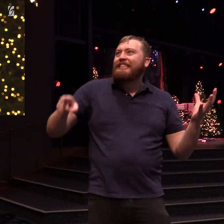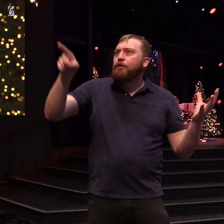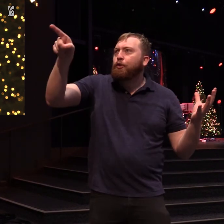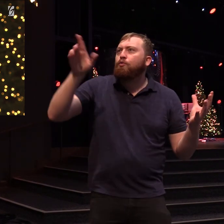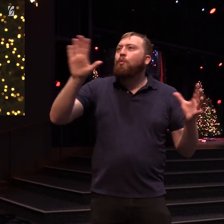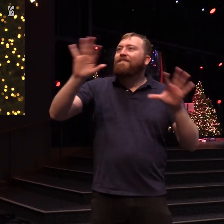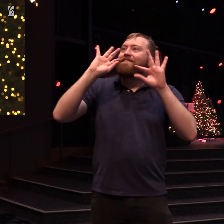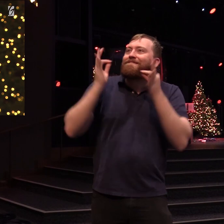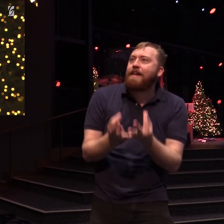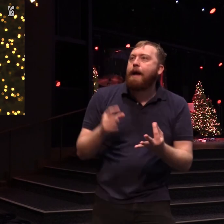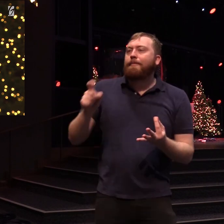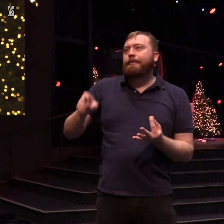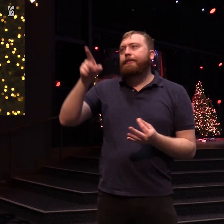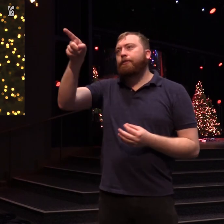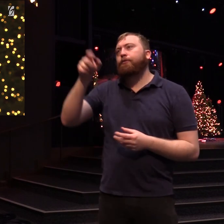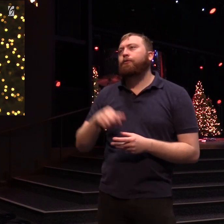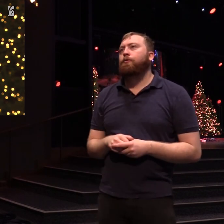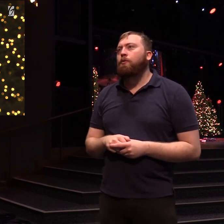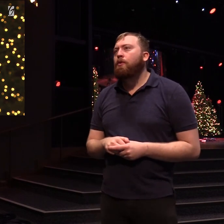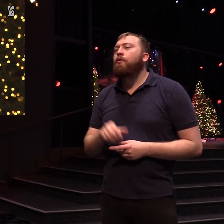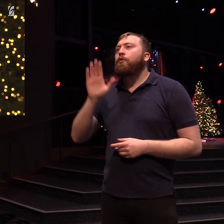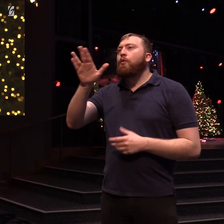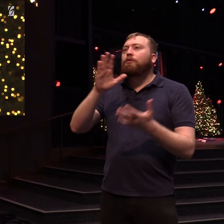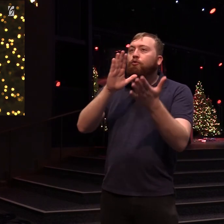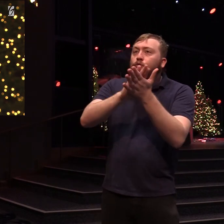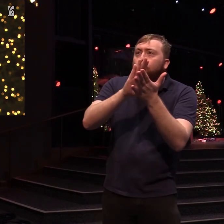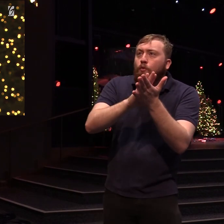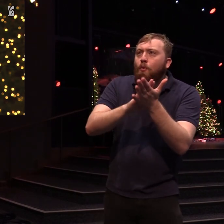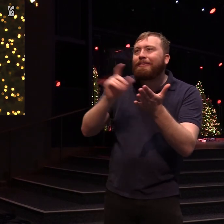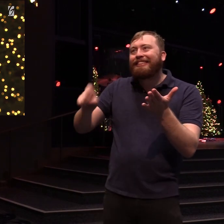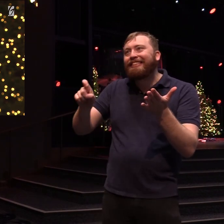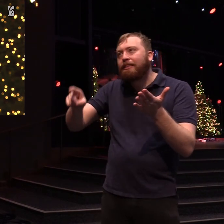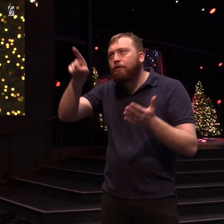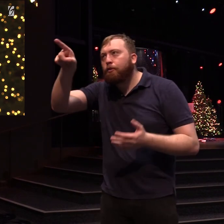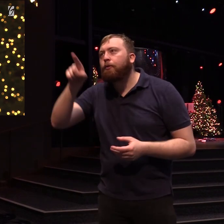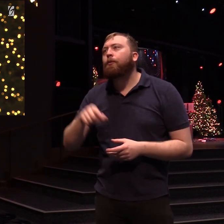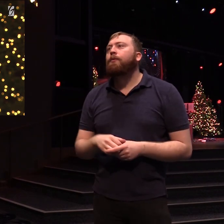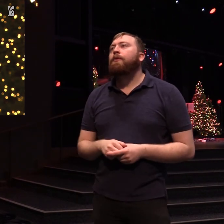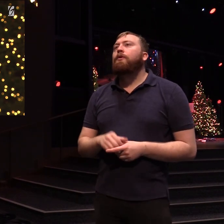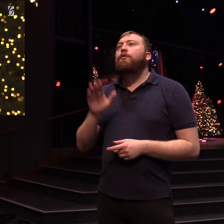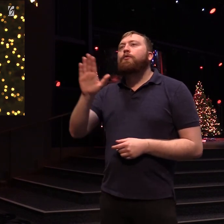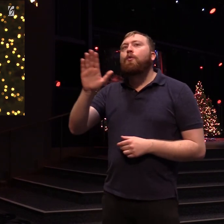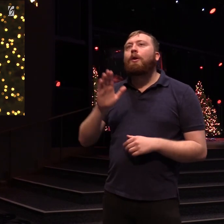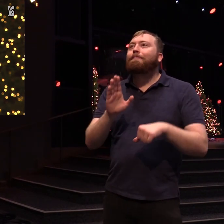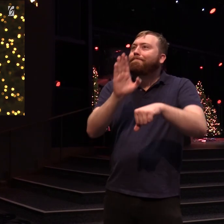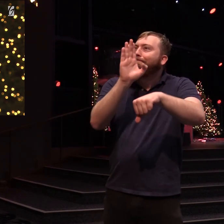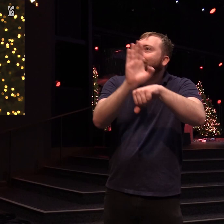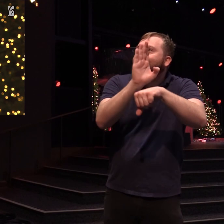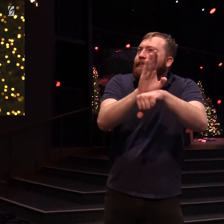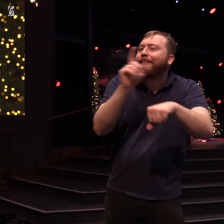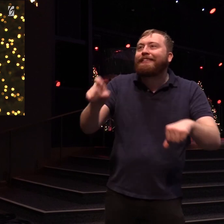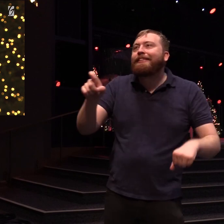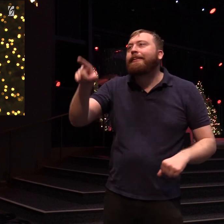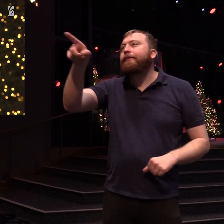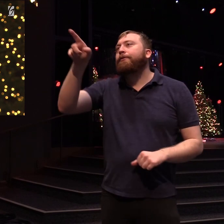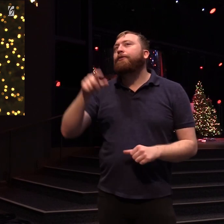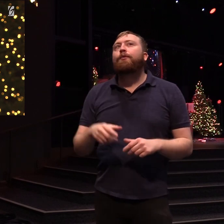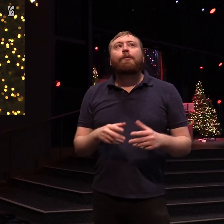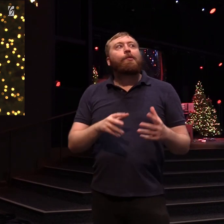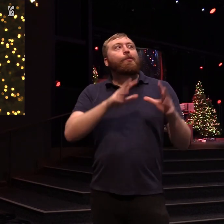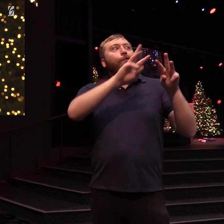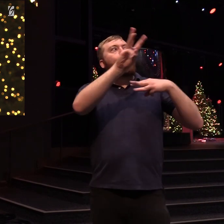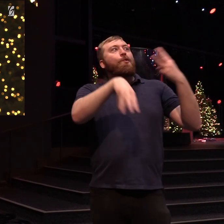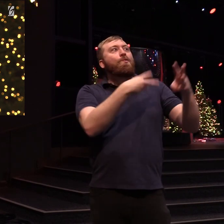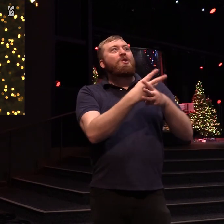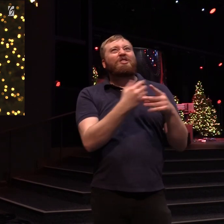family needs you. Your school needs you. Your business needs you. The world